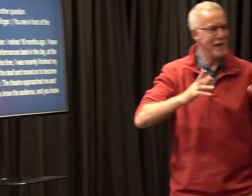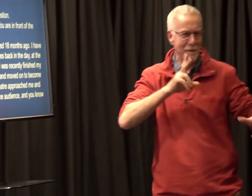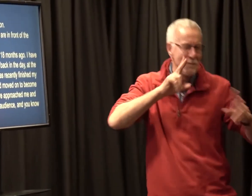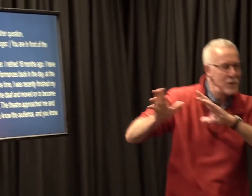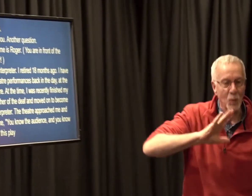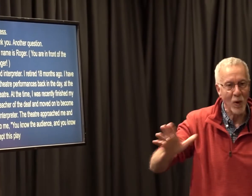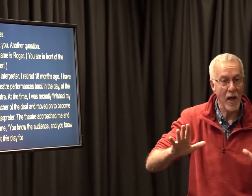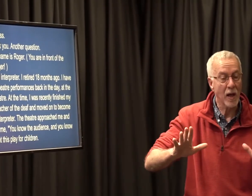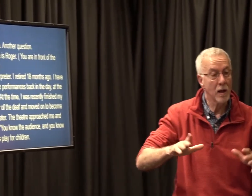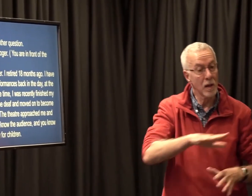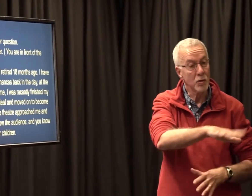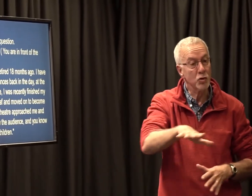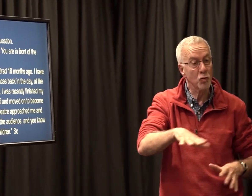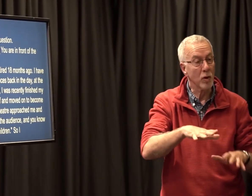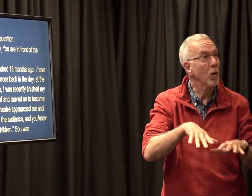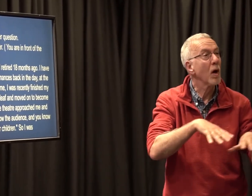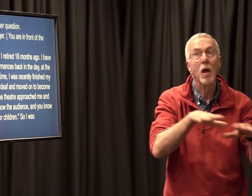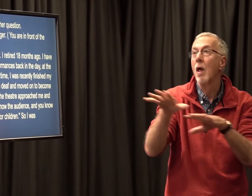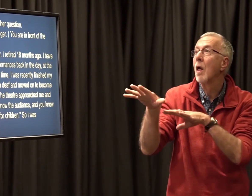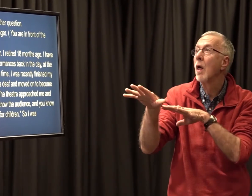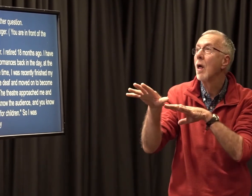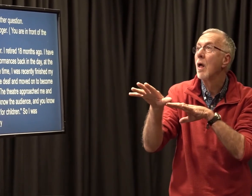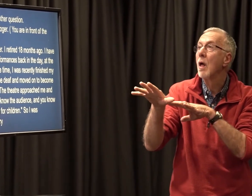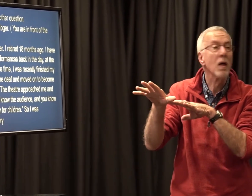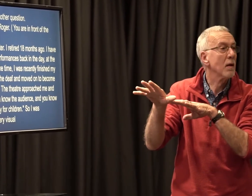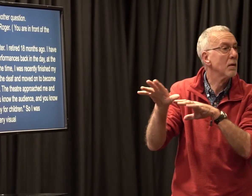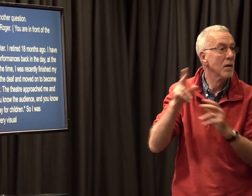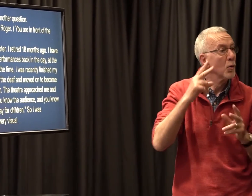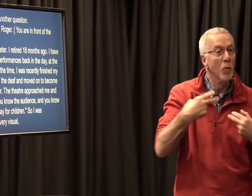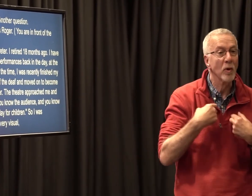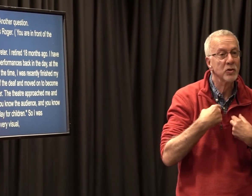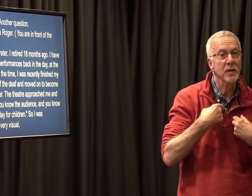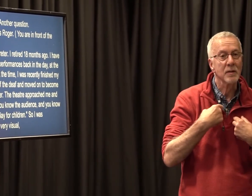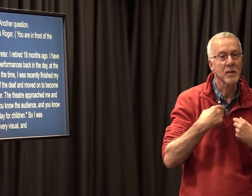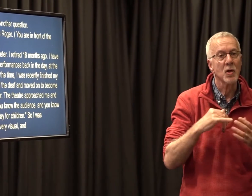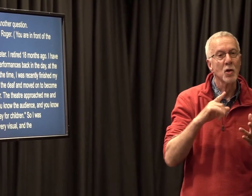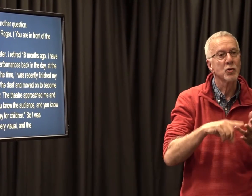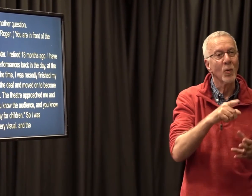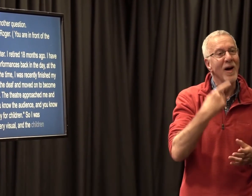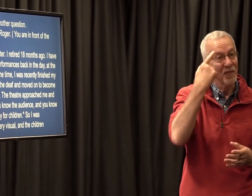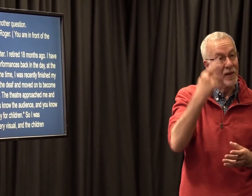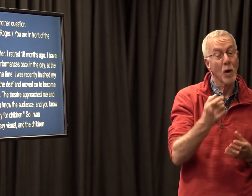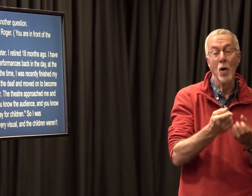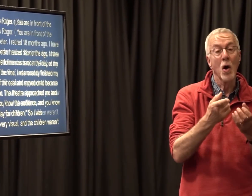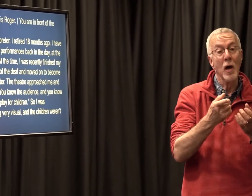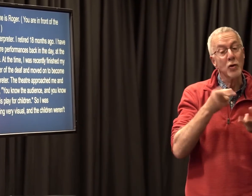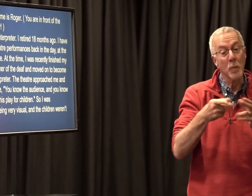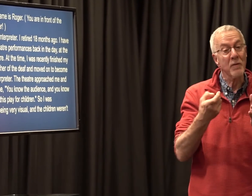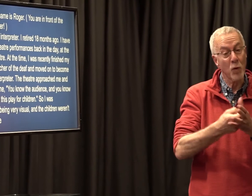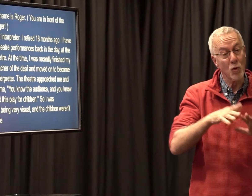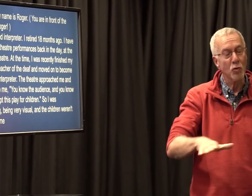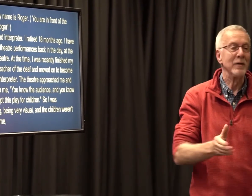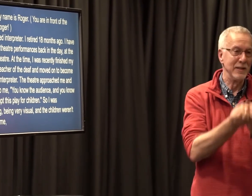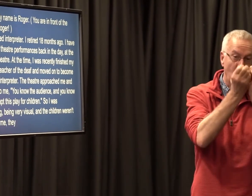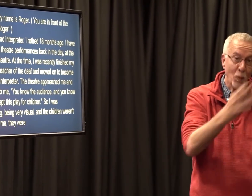So I was interpreting, I was being very visual, and the children weren't looking at me, they were looking at the